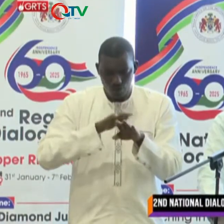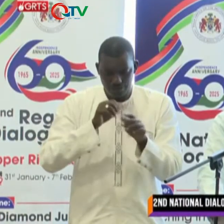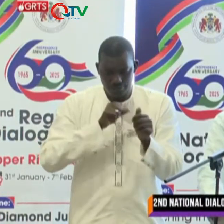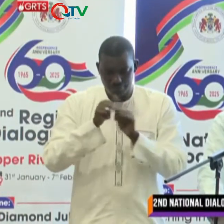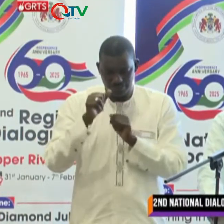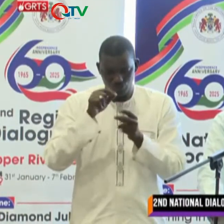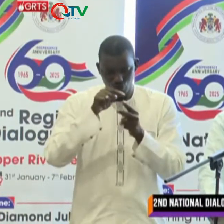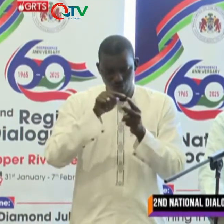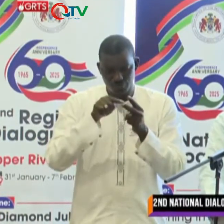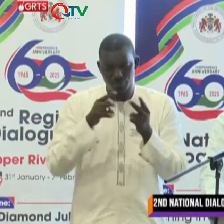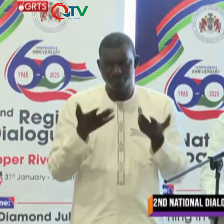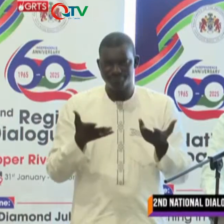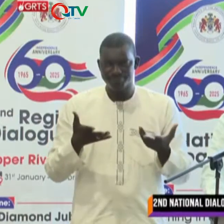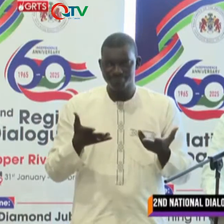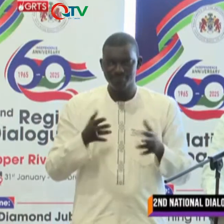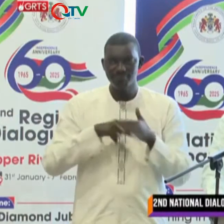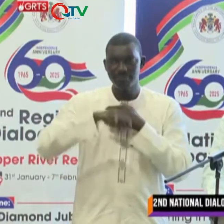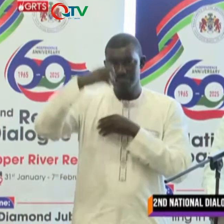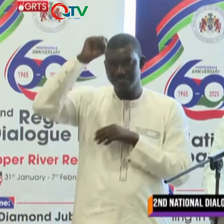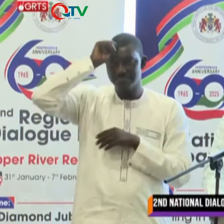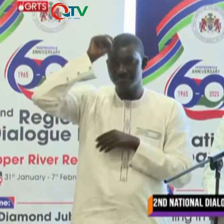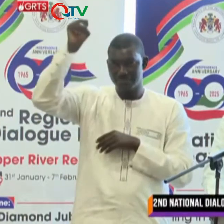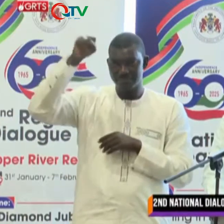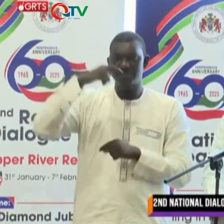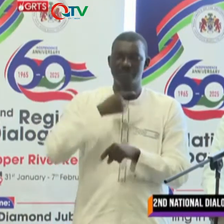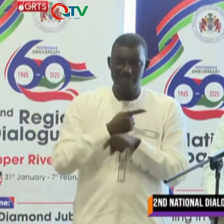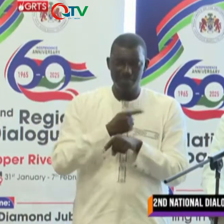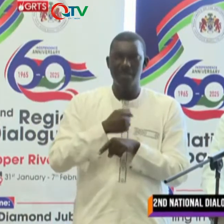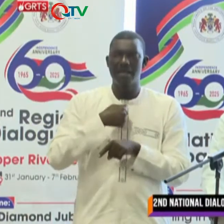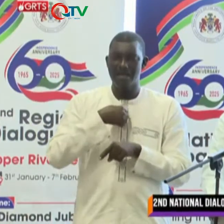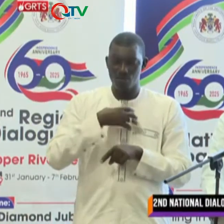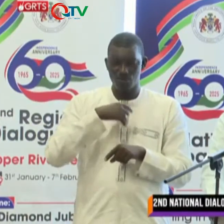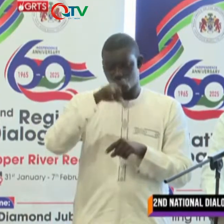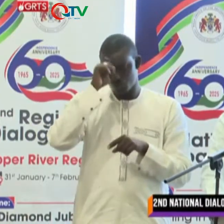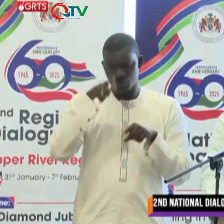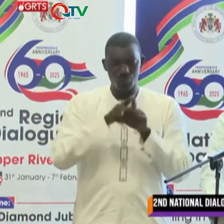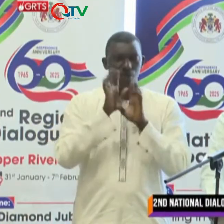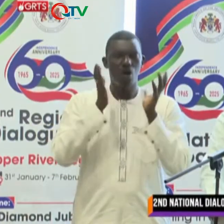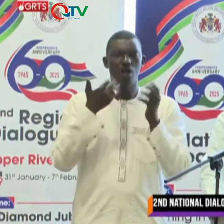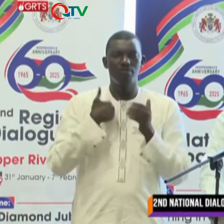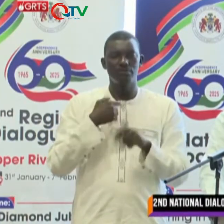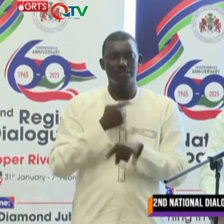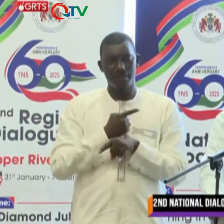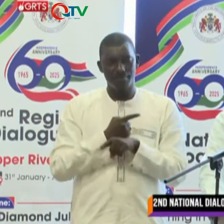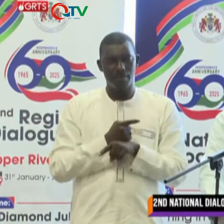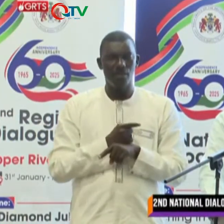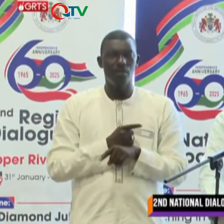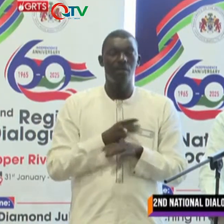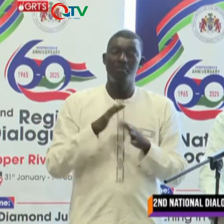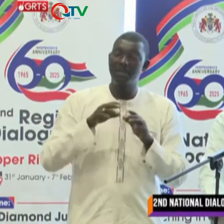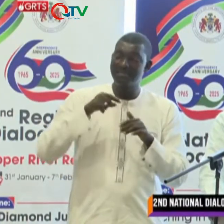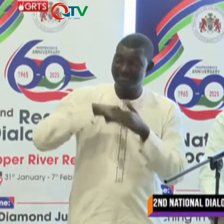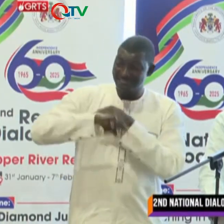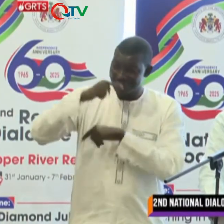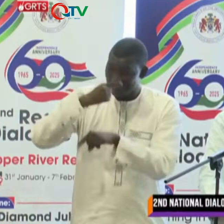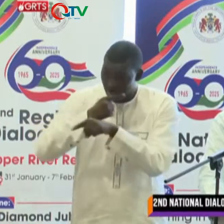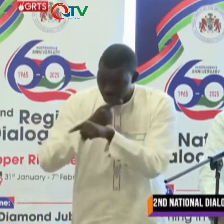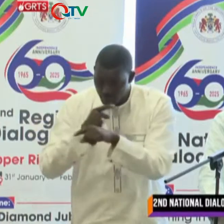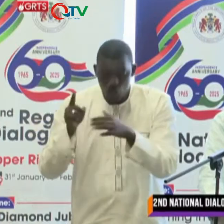As head of state, I passionately want to work with all Gambians, be they at home or in the